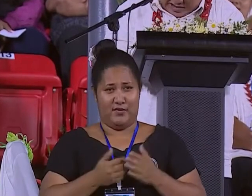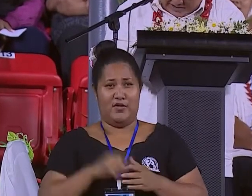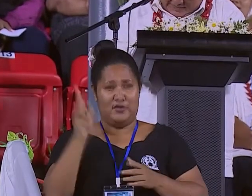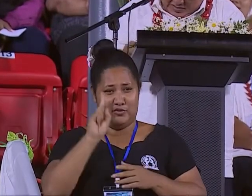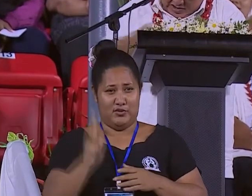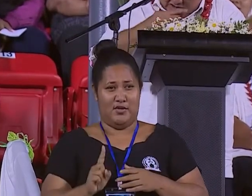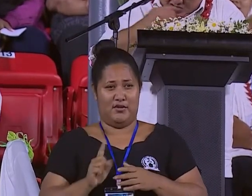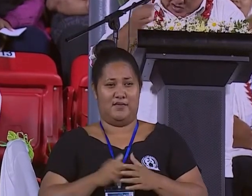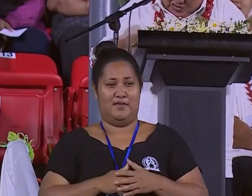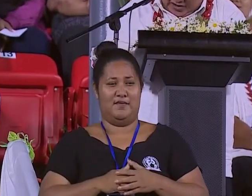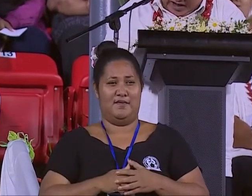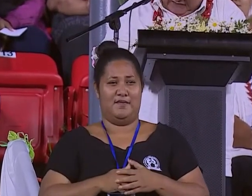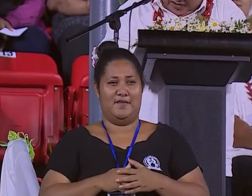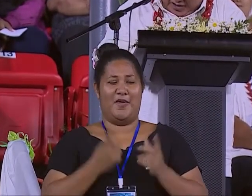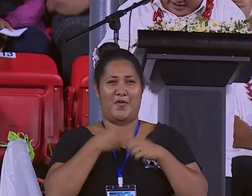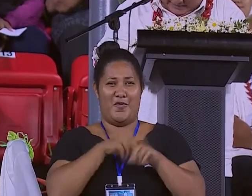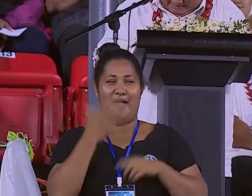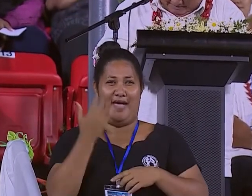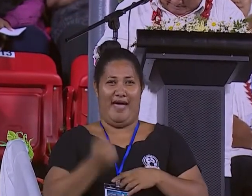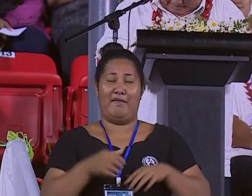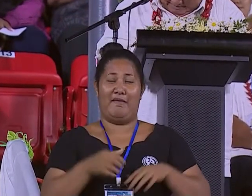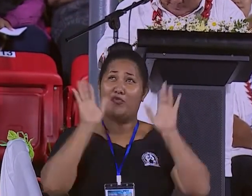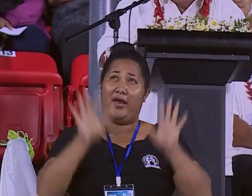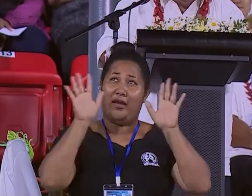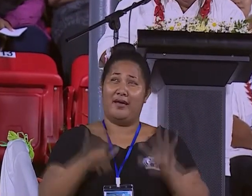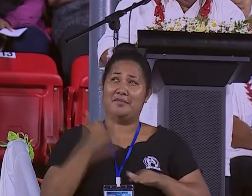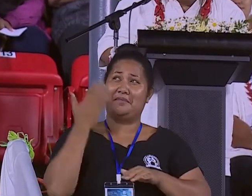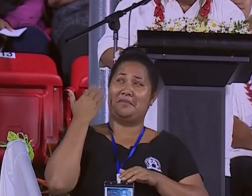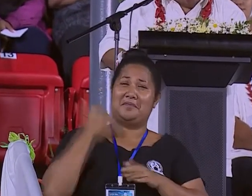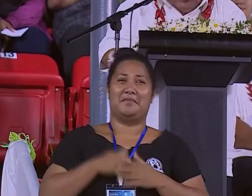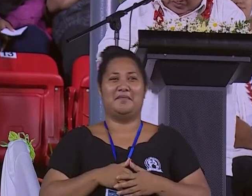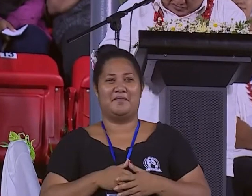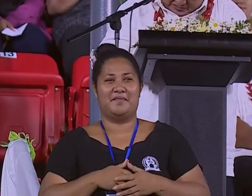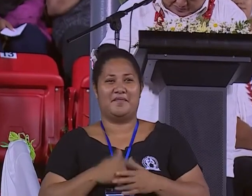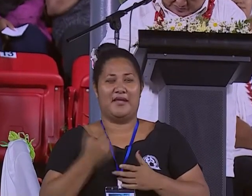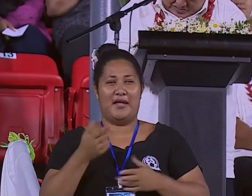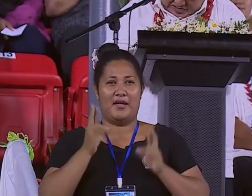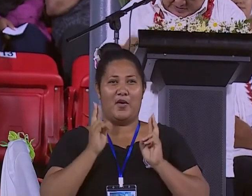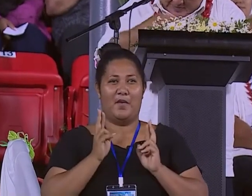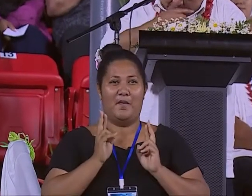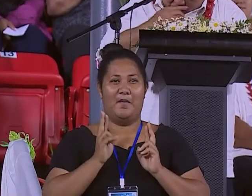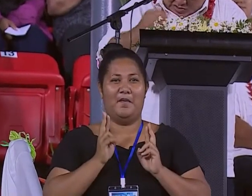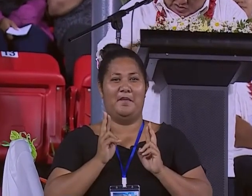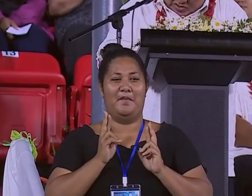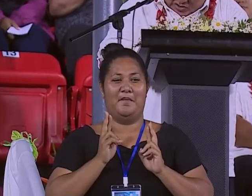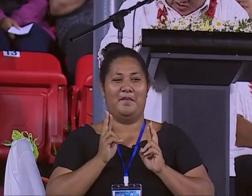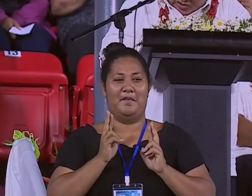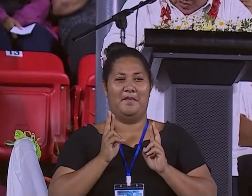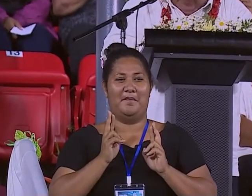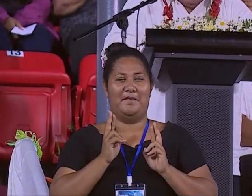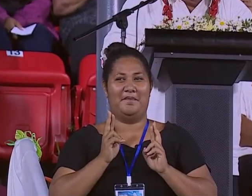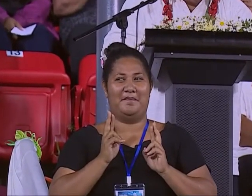And so today we have the rain. As